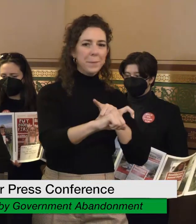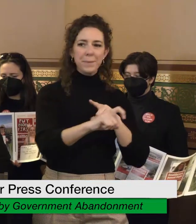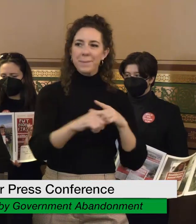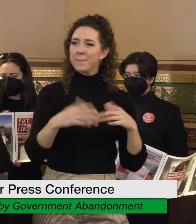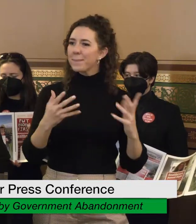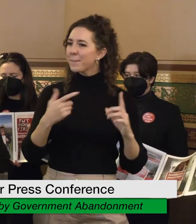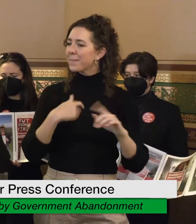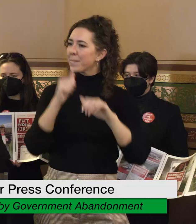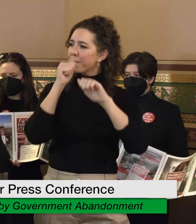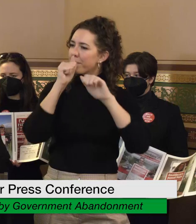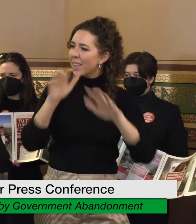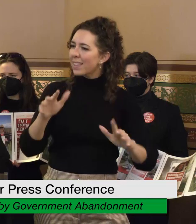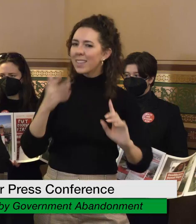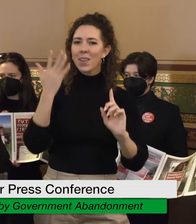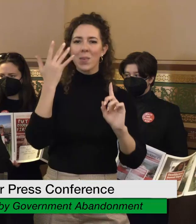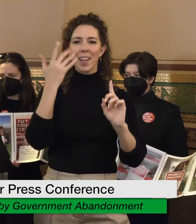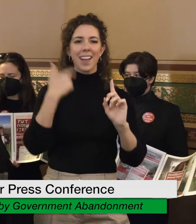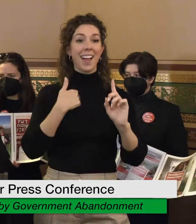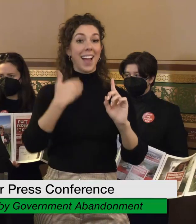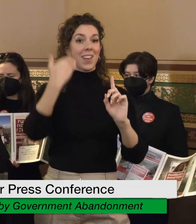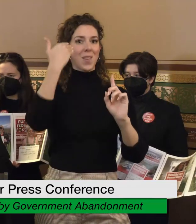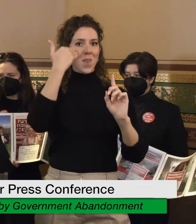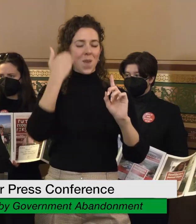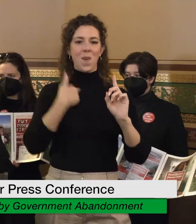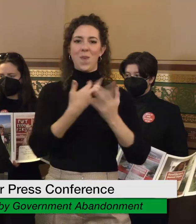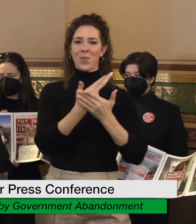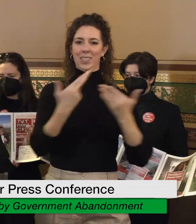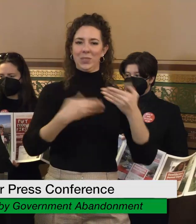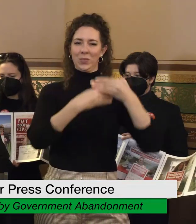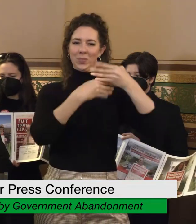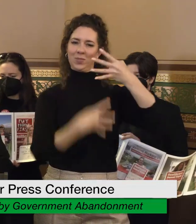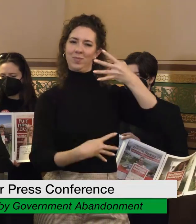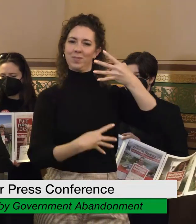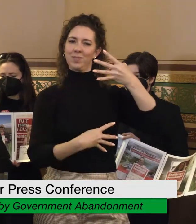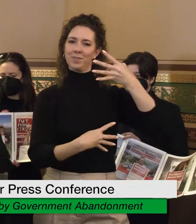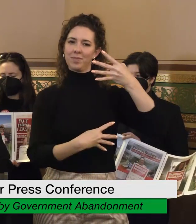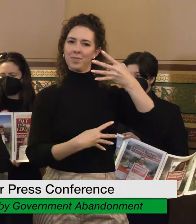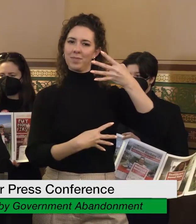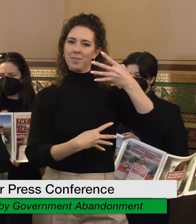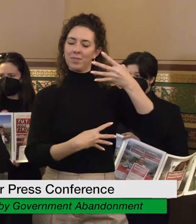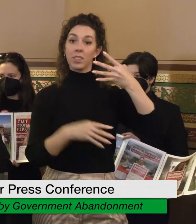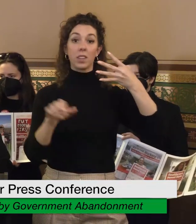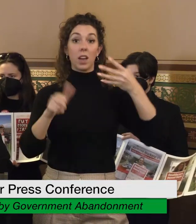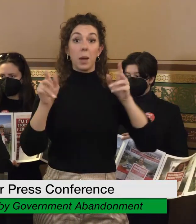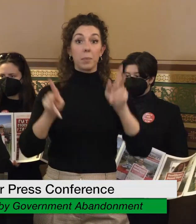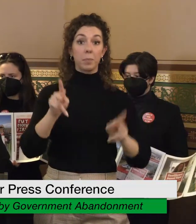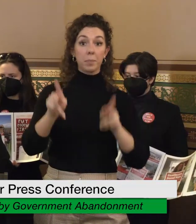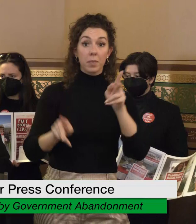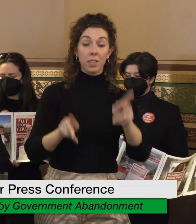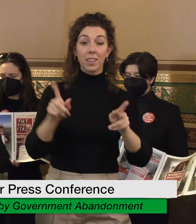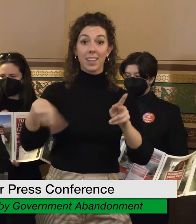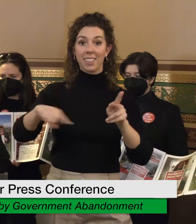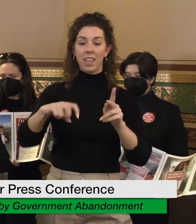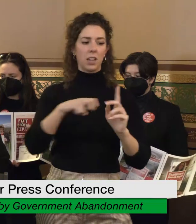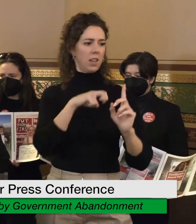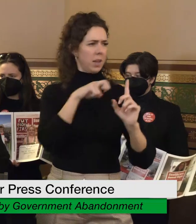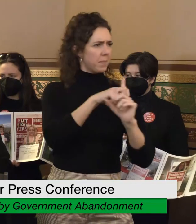I am blessed because I know resources. I am the person that other people in town go